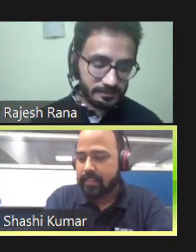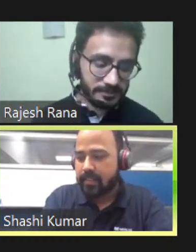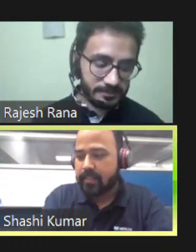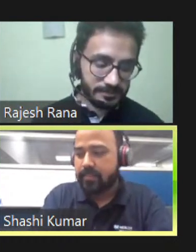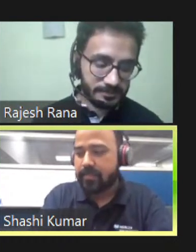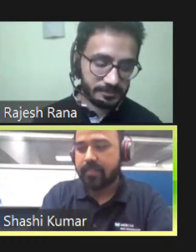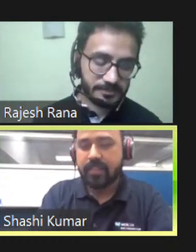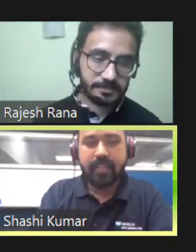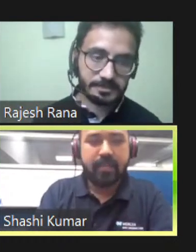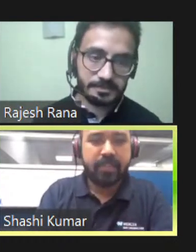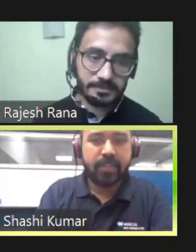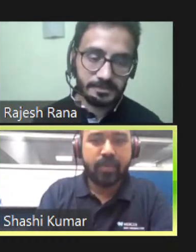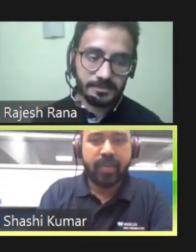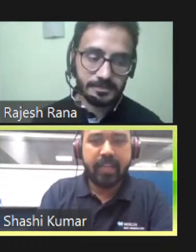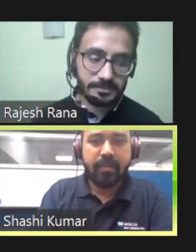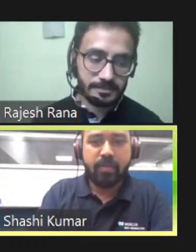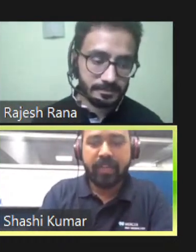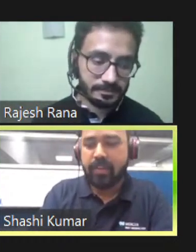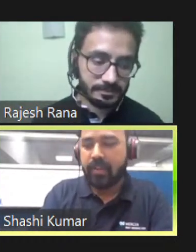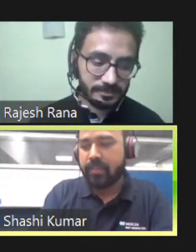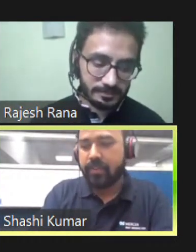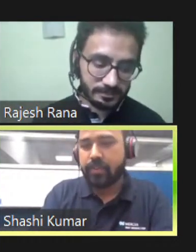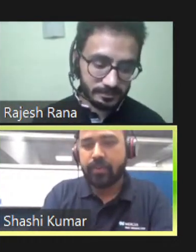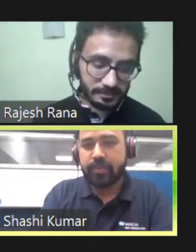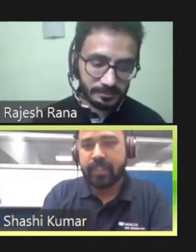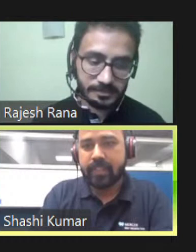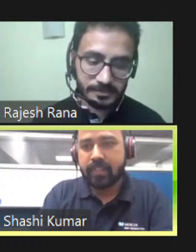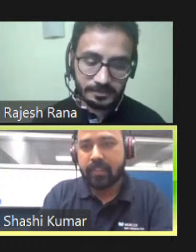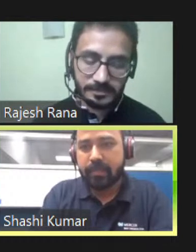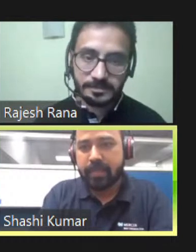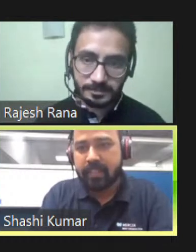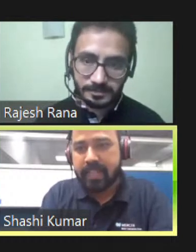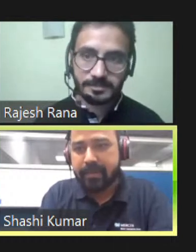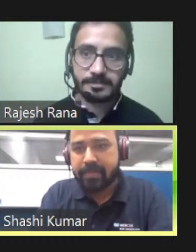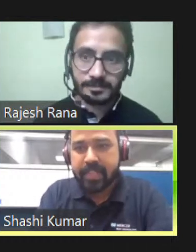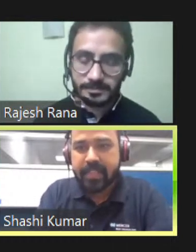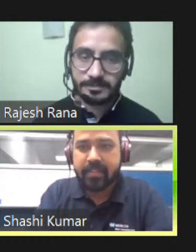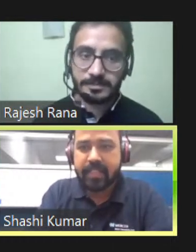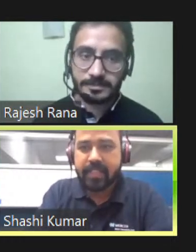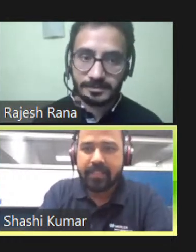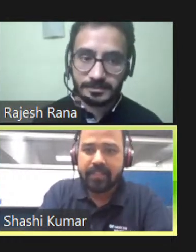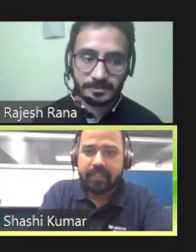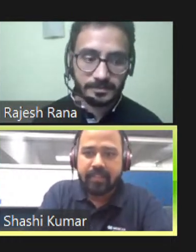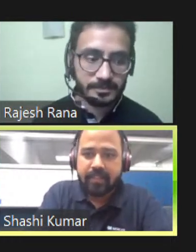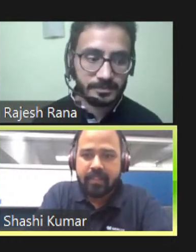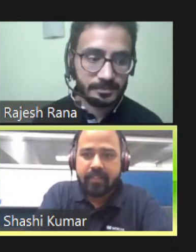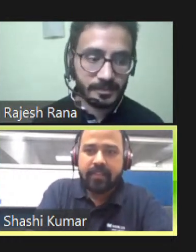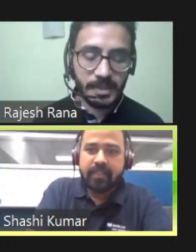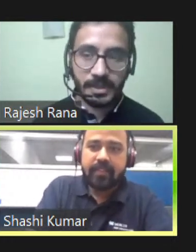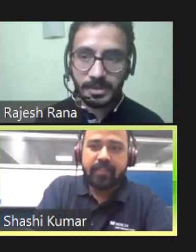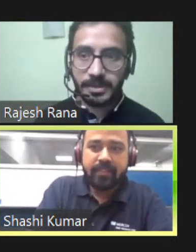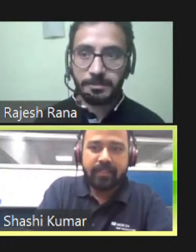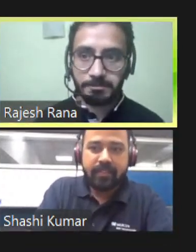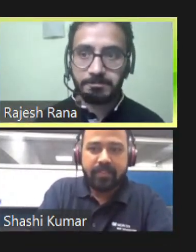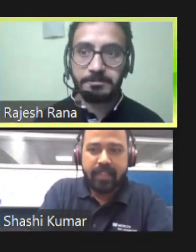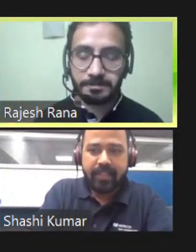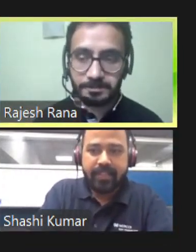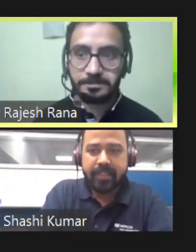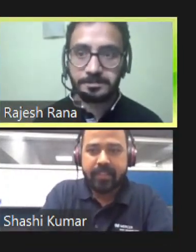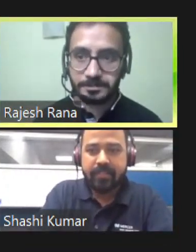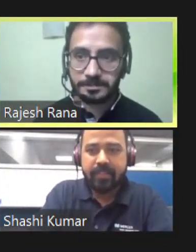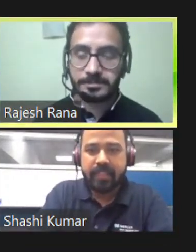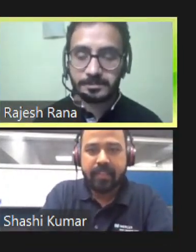this is. I'm just quickly moving on to just keeping a time check, Rajesh. Yep.